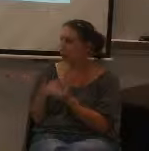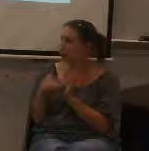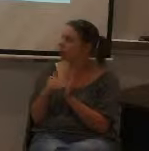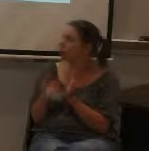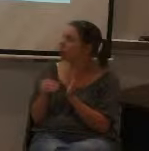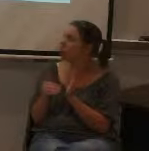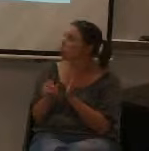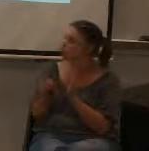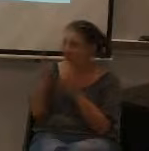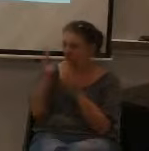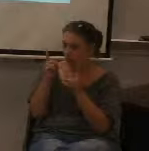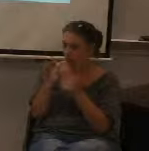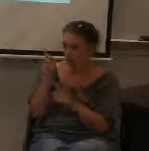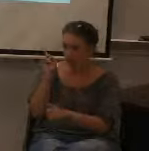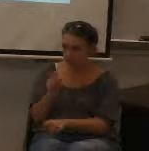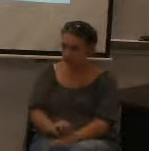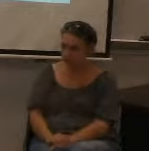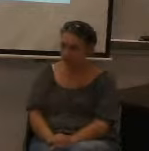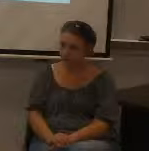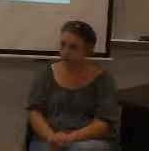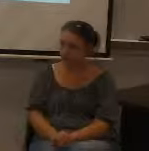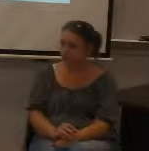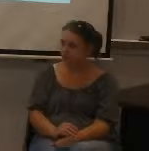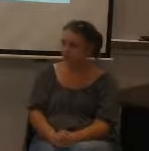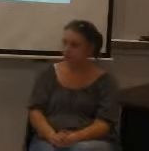to pay attention to.